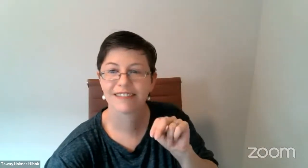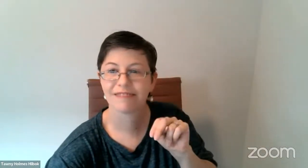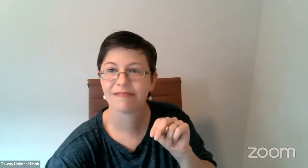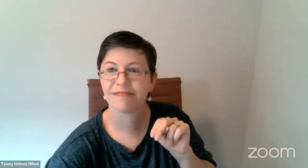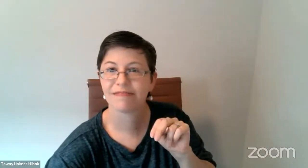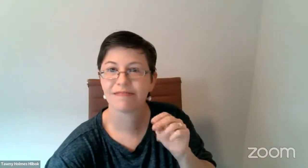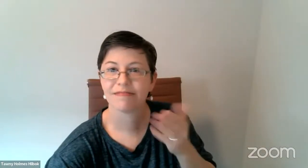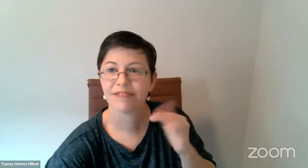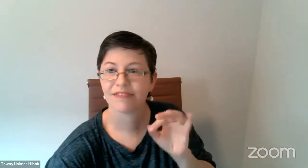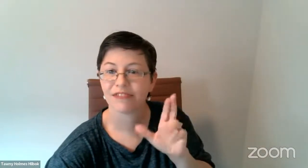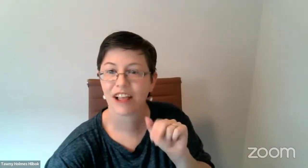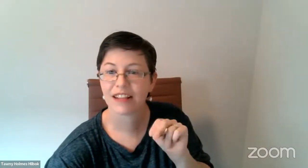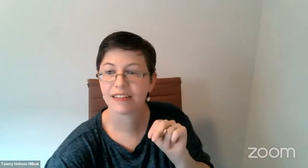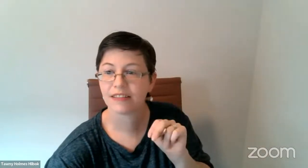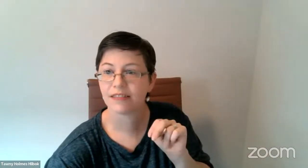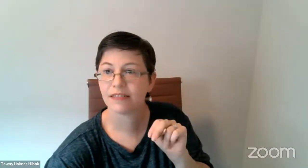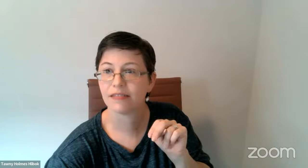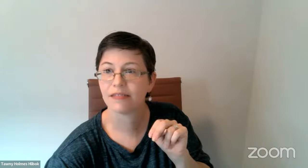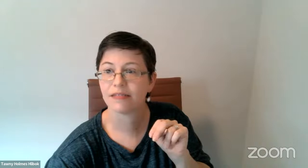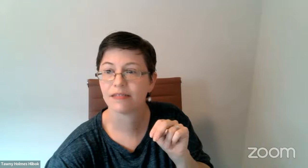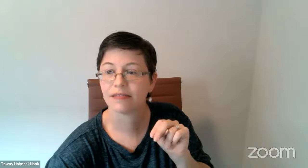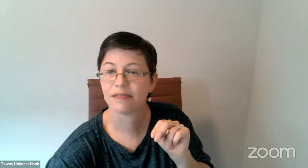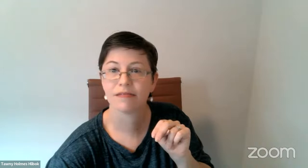Go ahead, Fran.